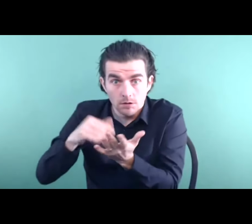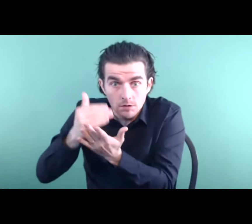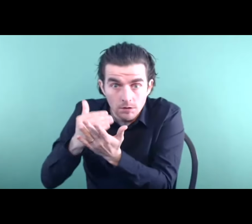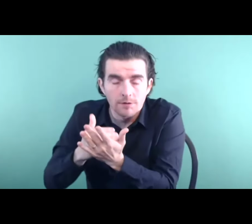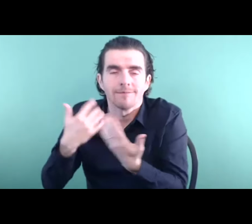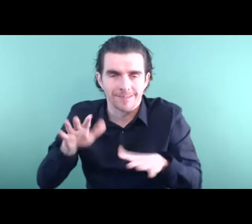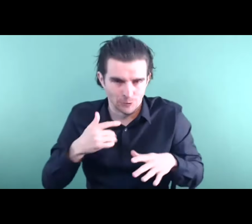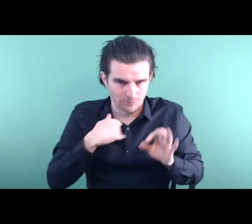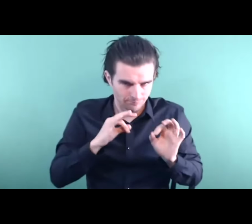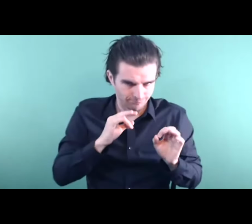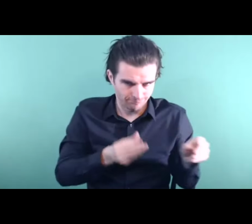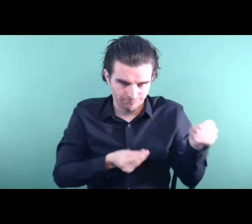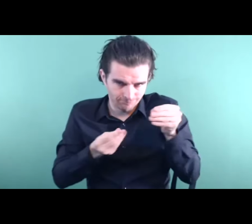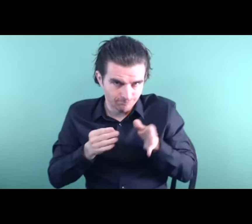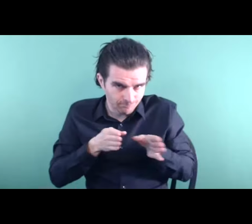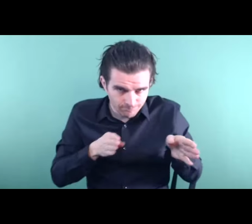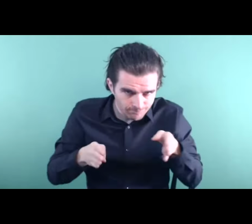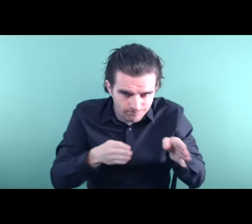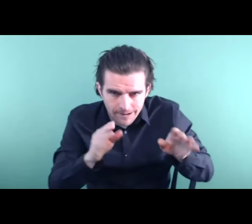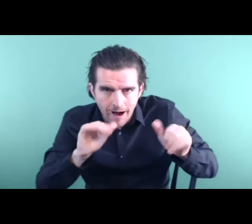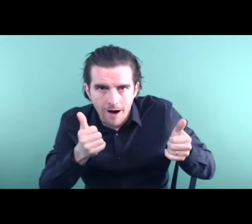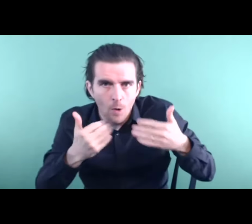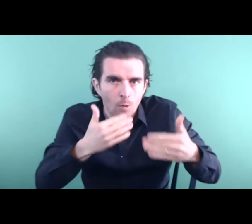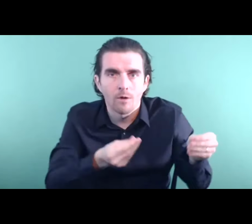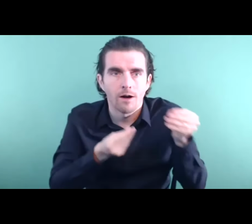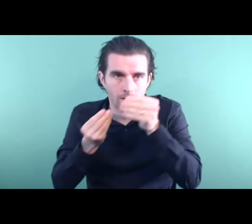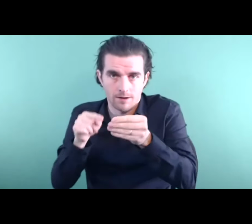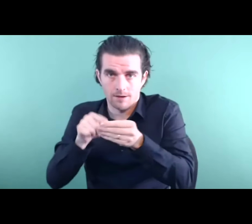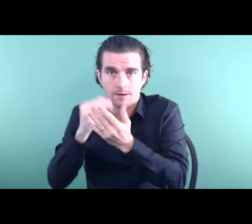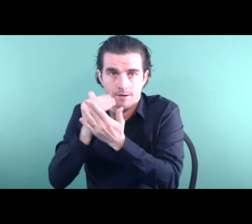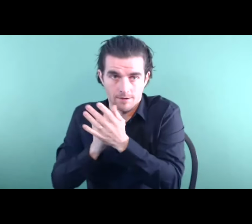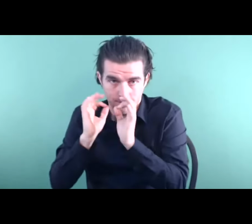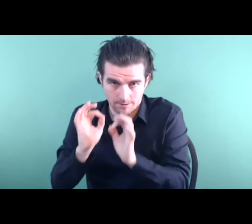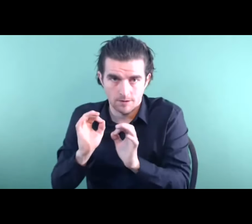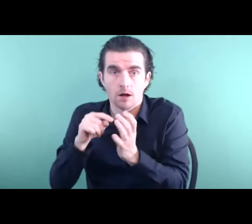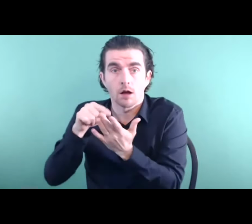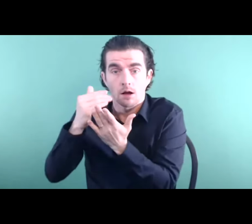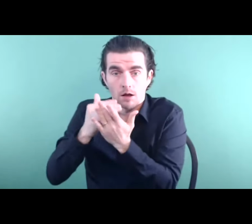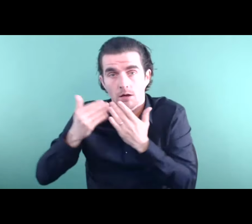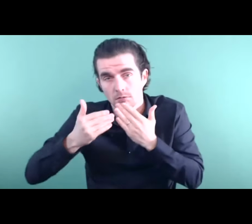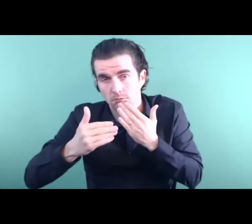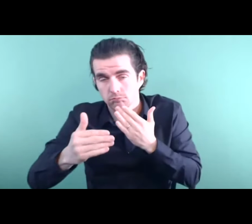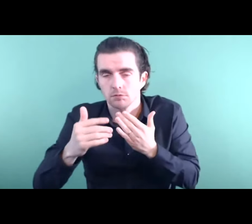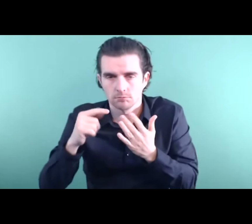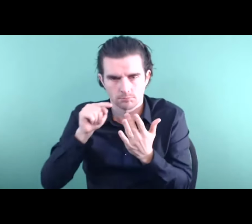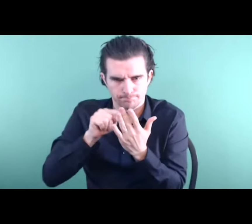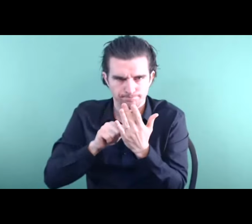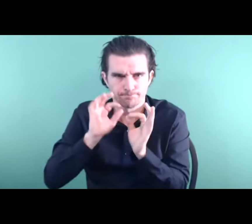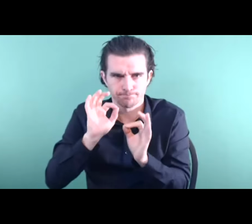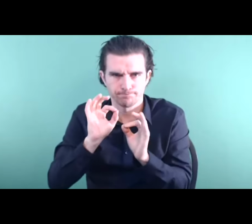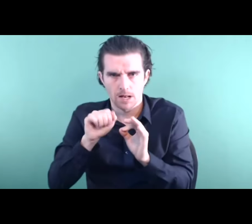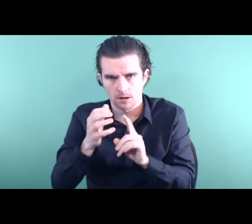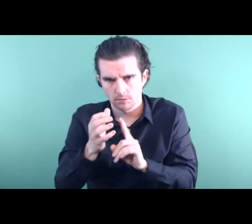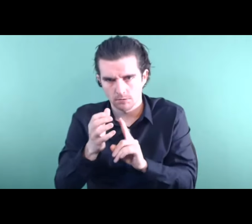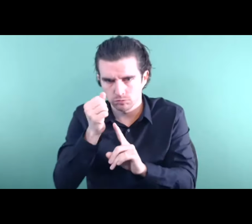strategy, it has been open since 15th October and will be available until 12th of November. So all of